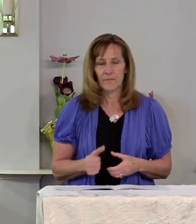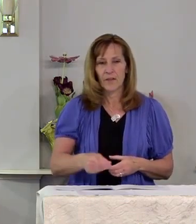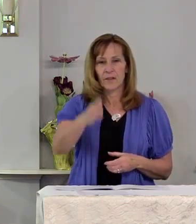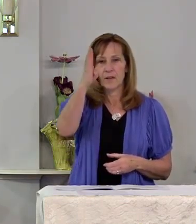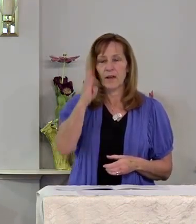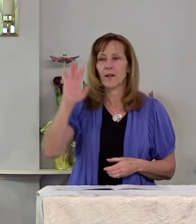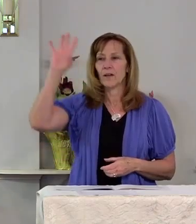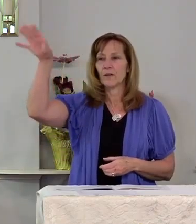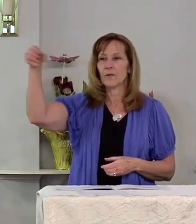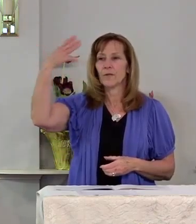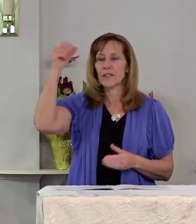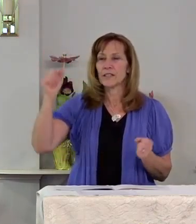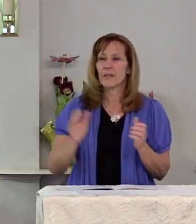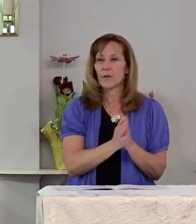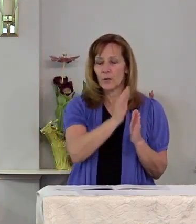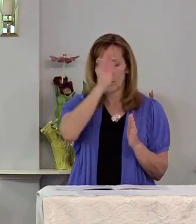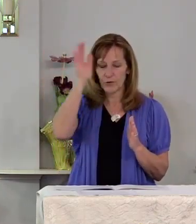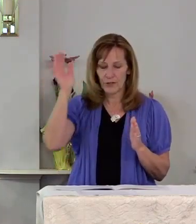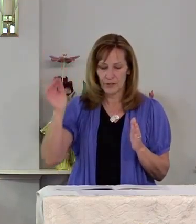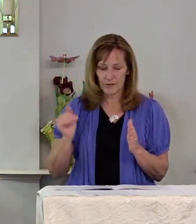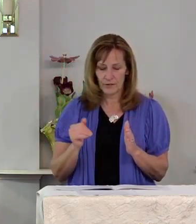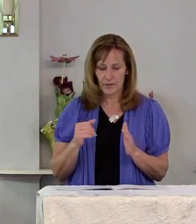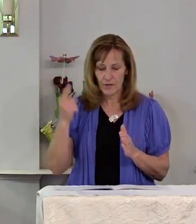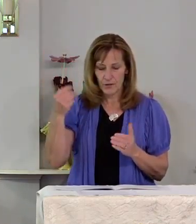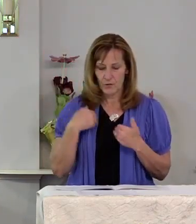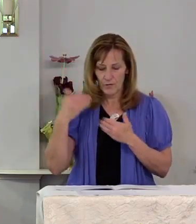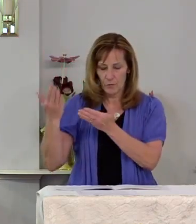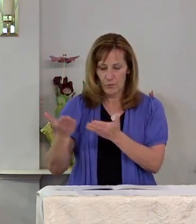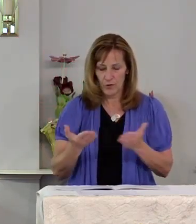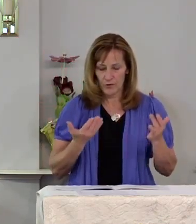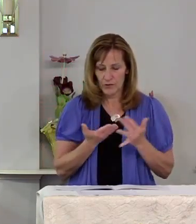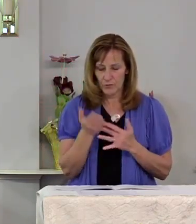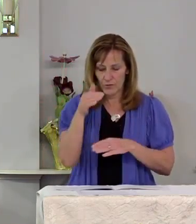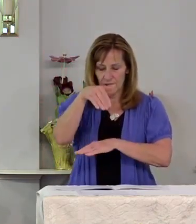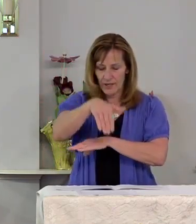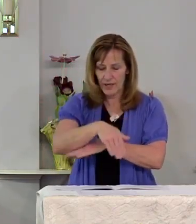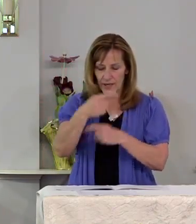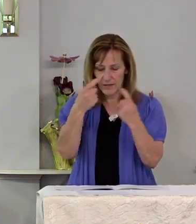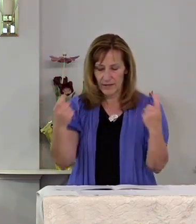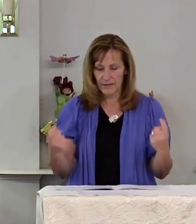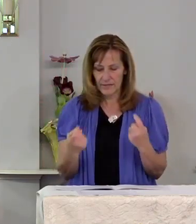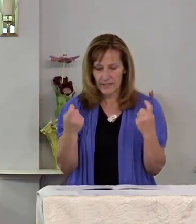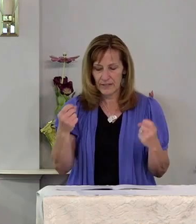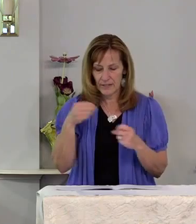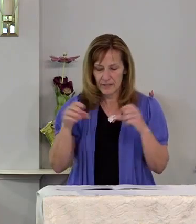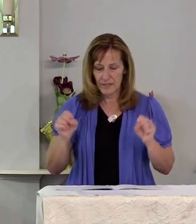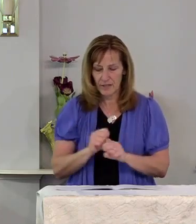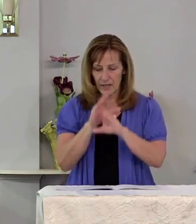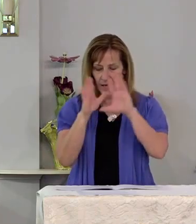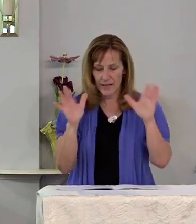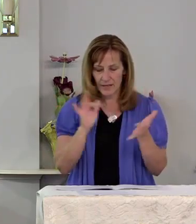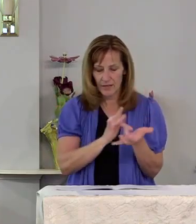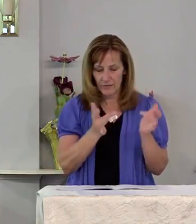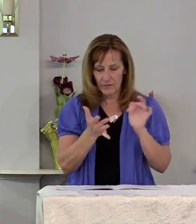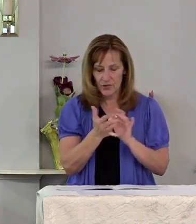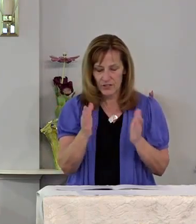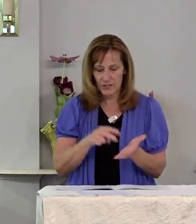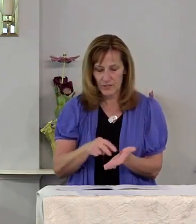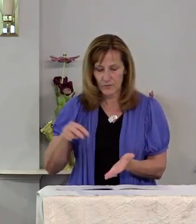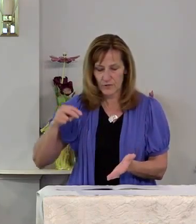God of grace and glory, you have brought us through the night of sin into the light of